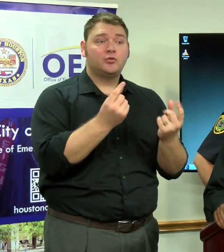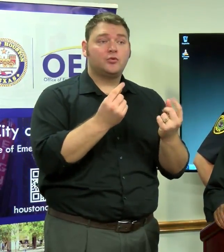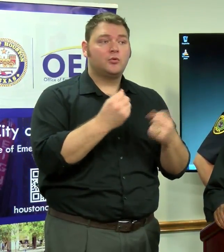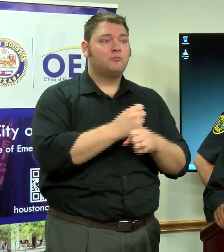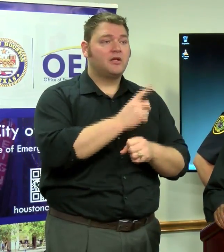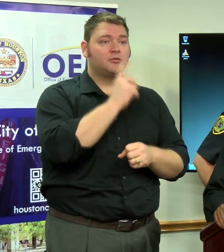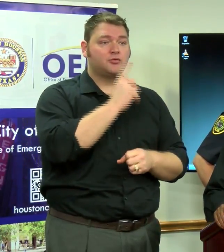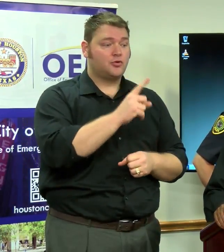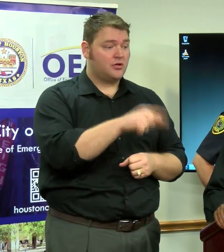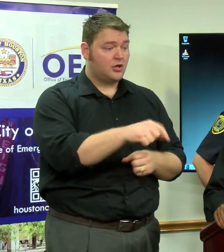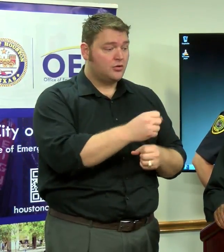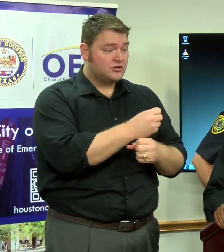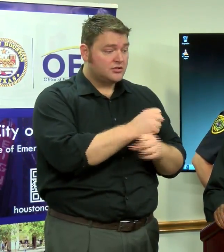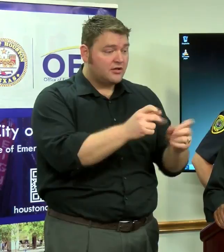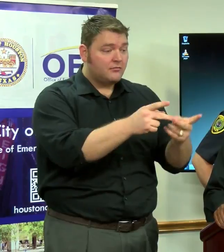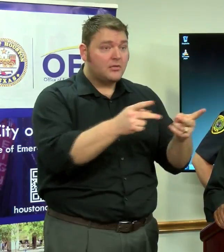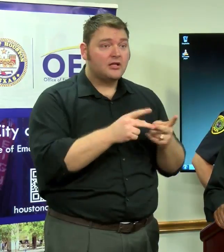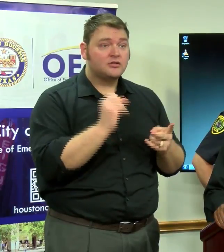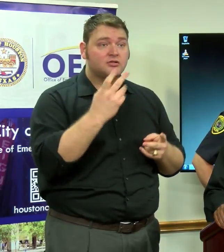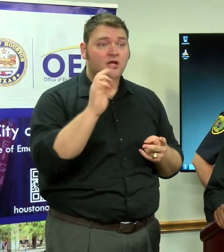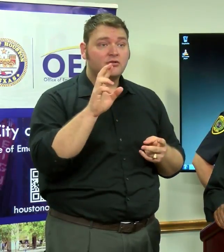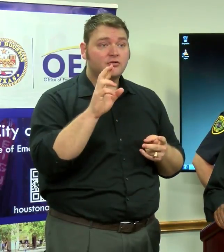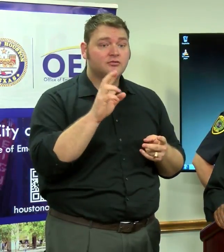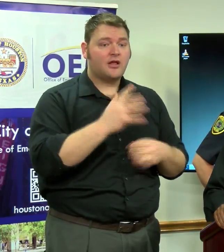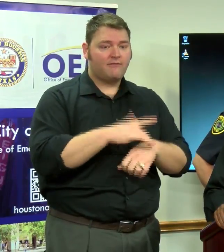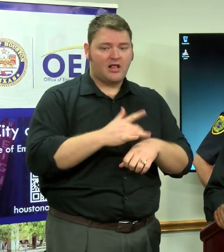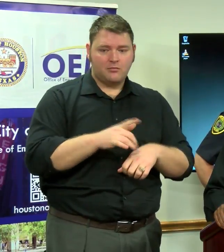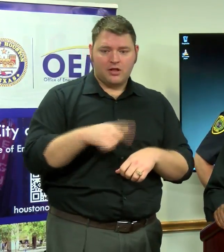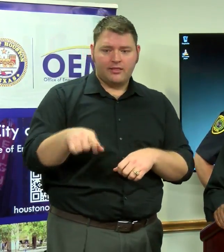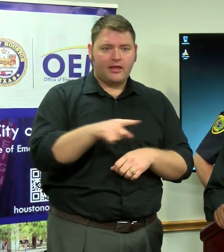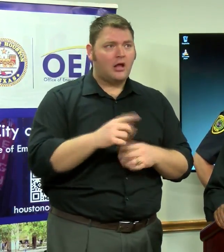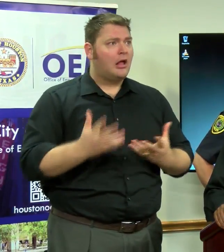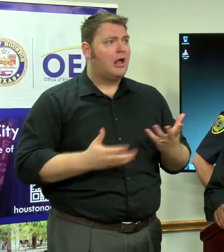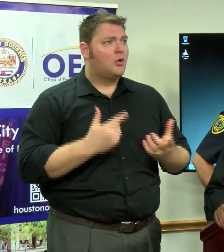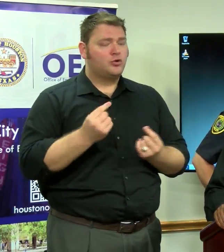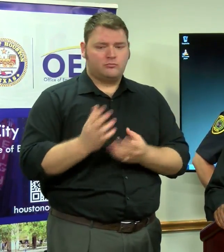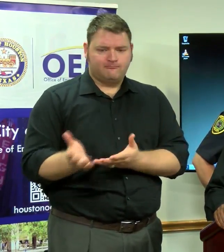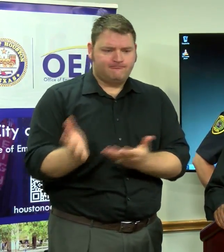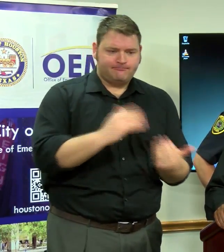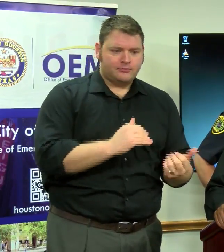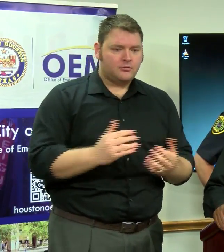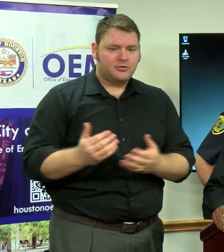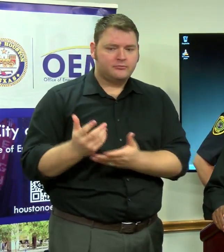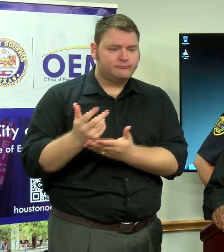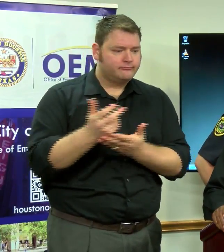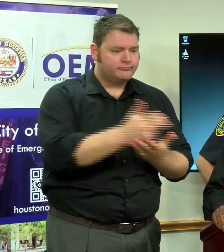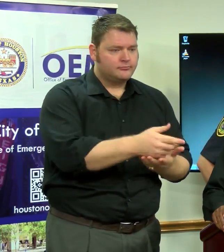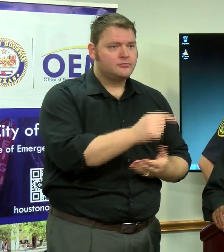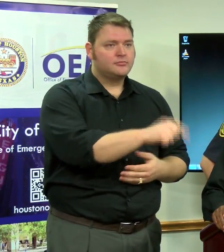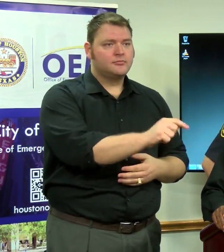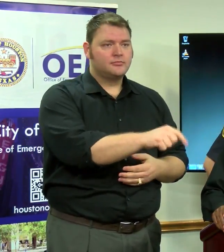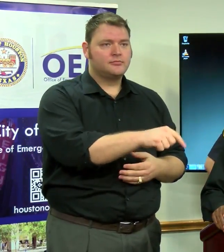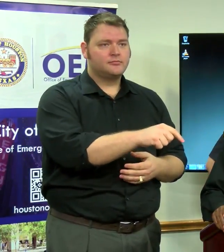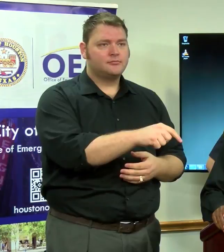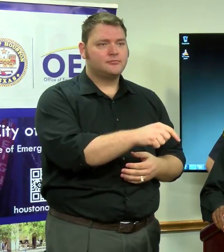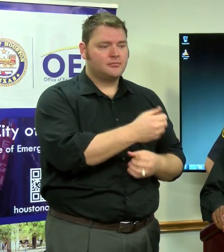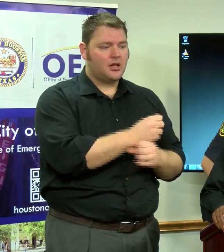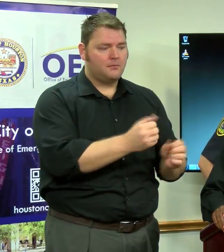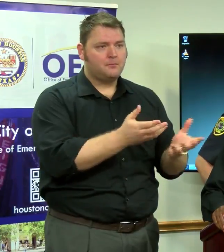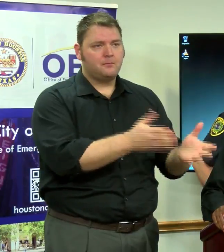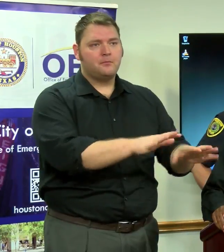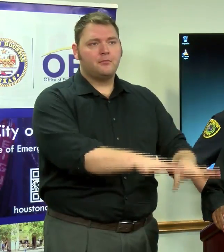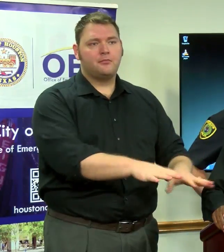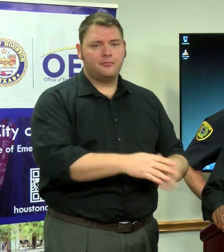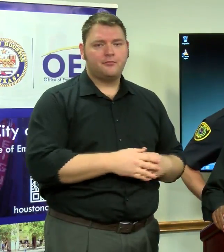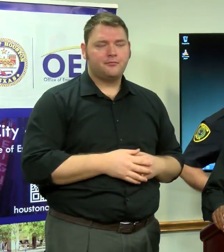shelters available for them so they can come out of their crisis situation as they transition through this particular